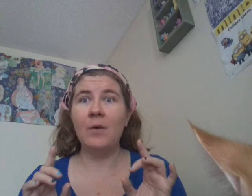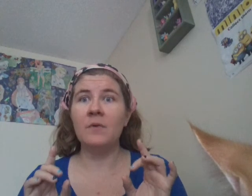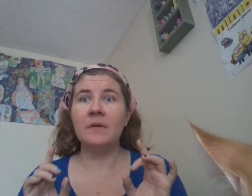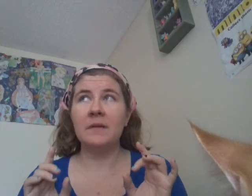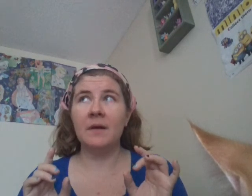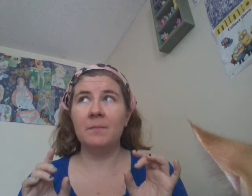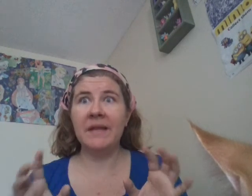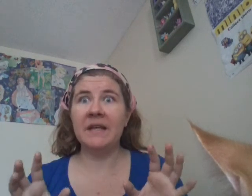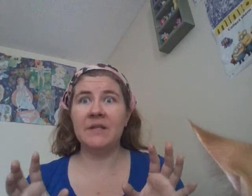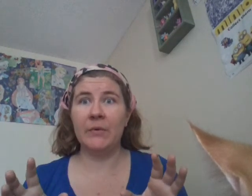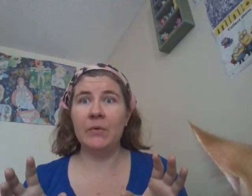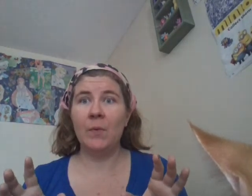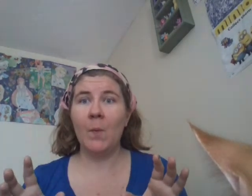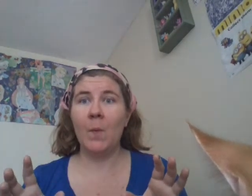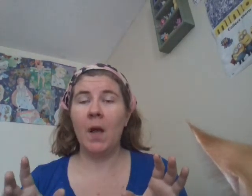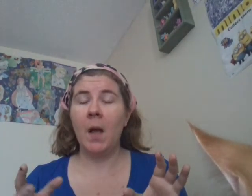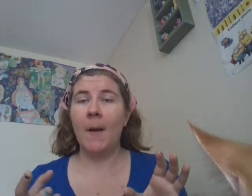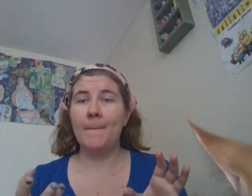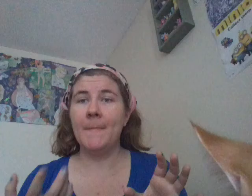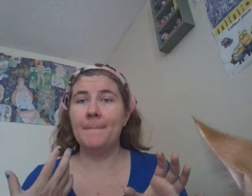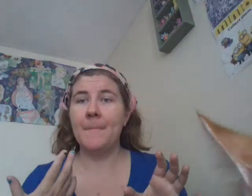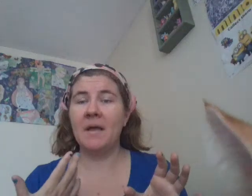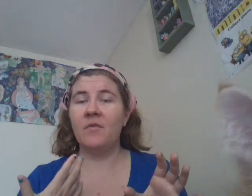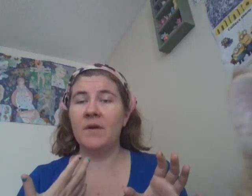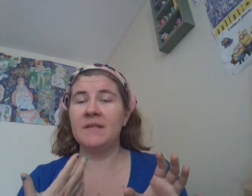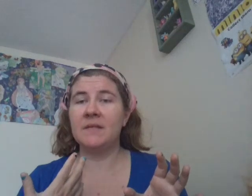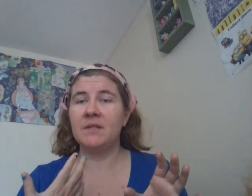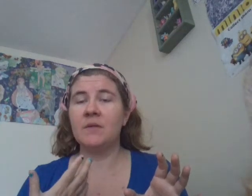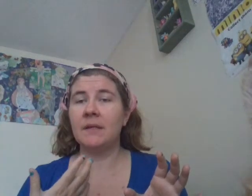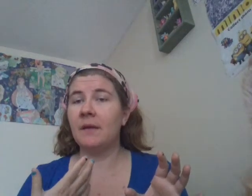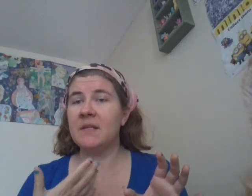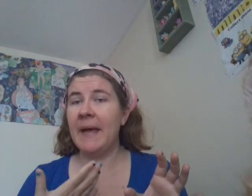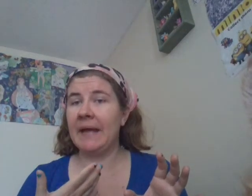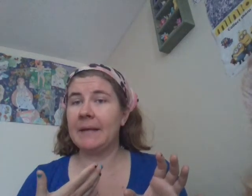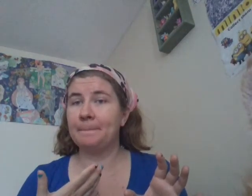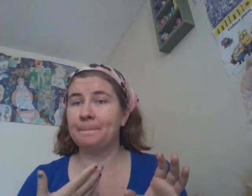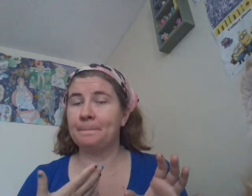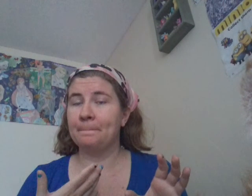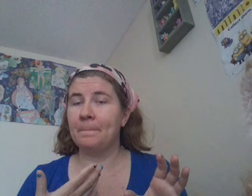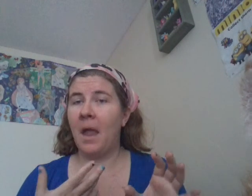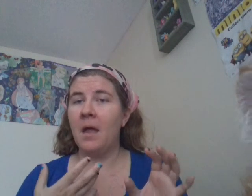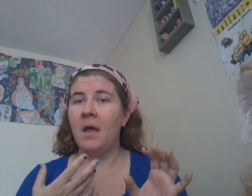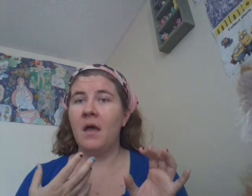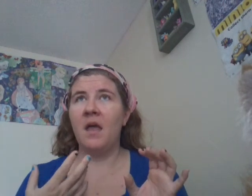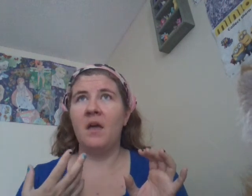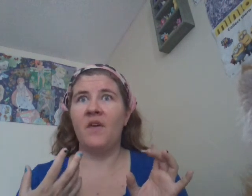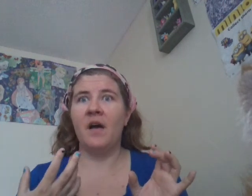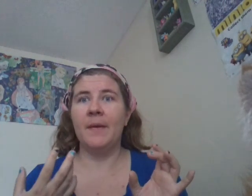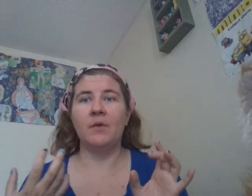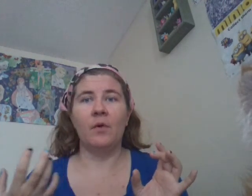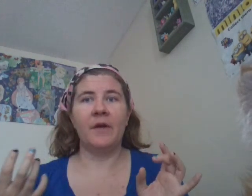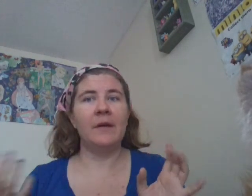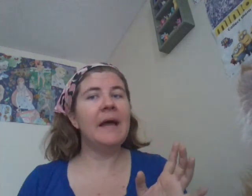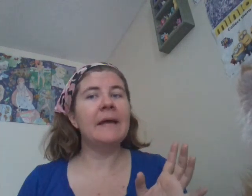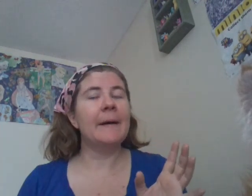without meaning to, my voice turns a little hispanic. If I'm in North Carolina